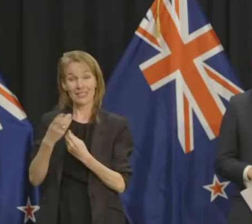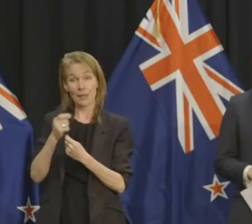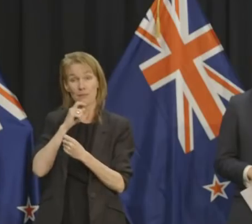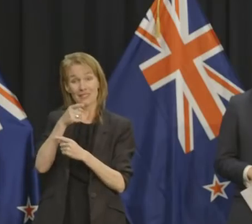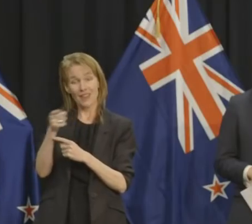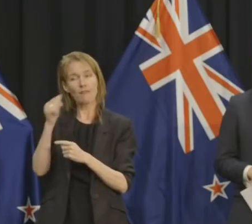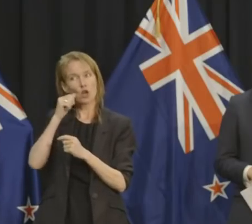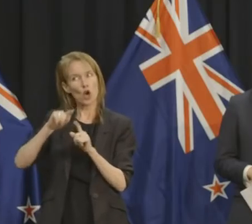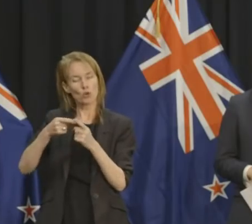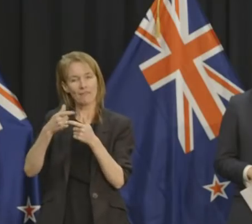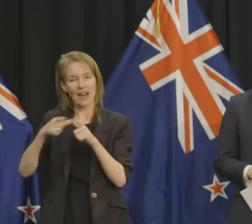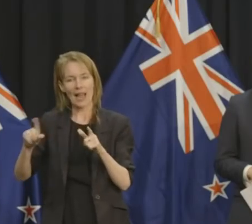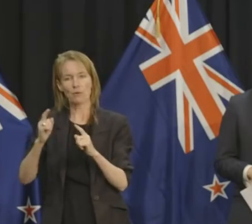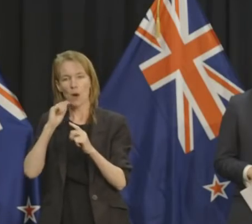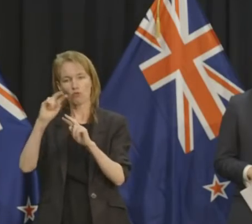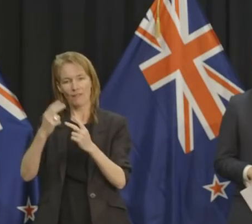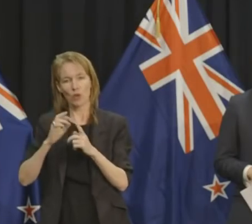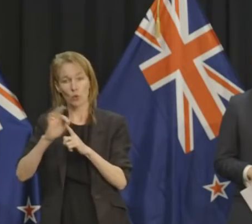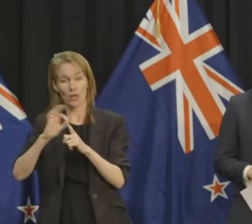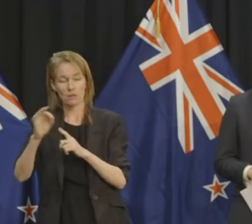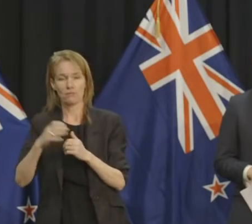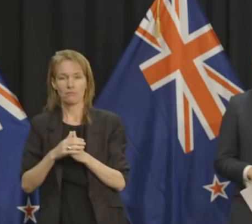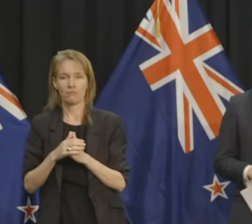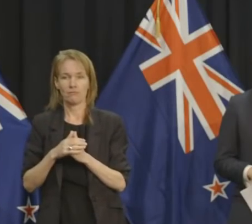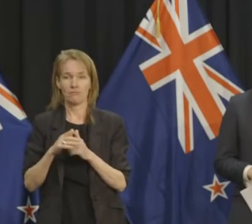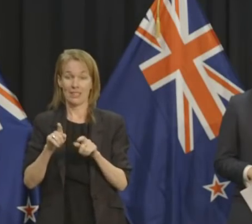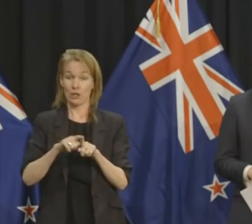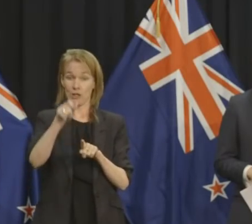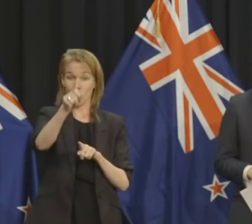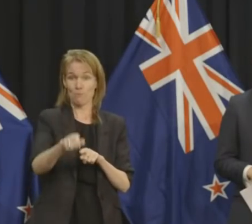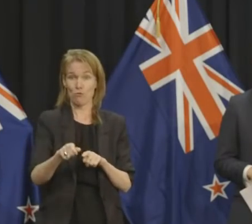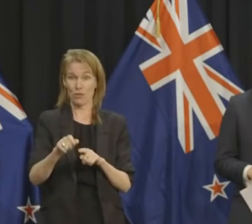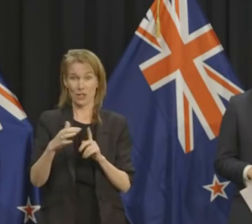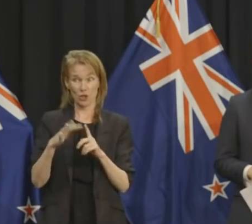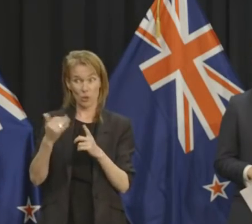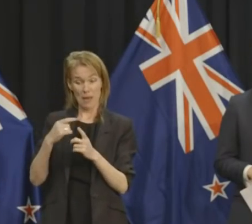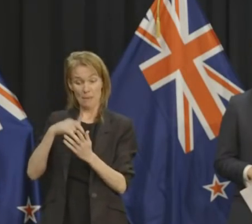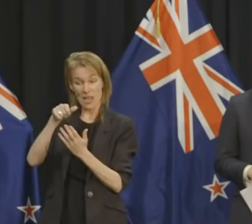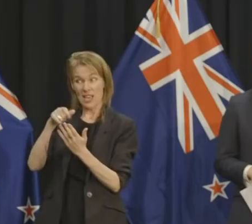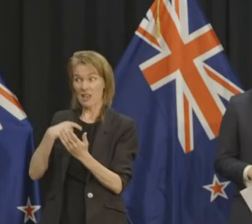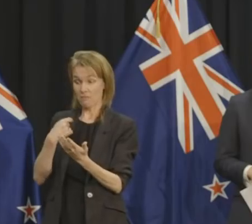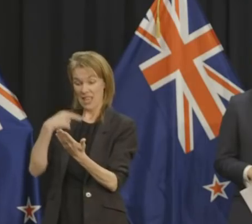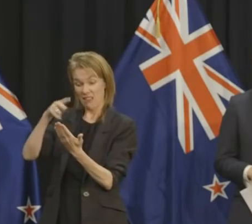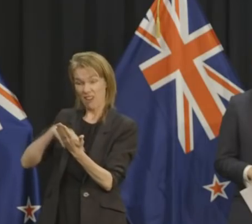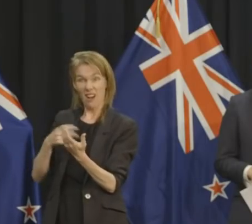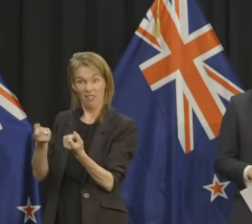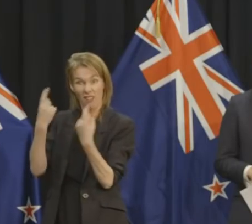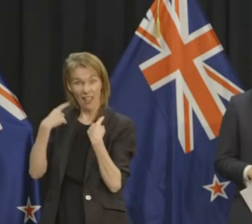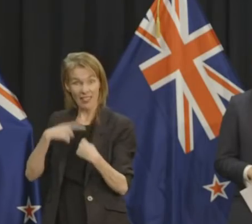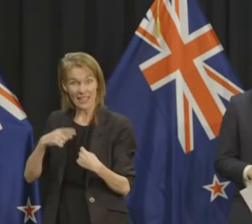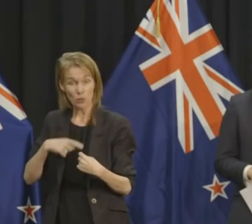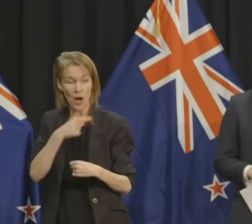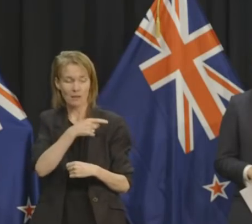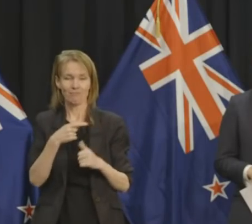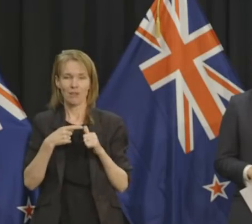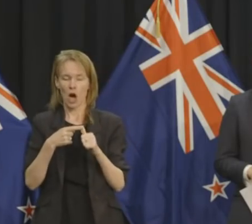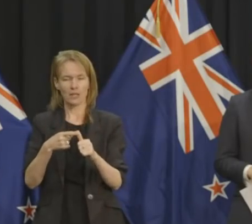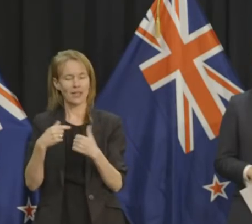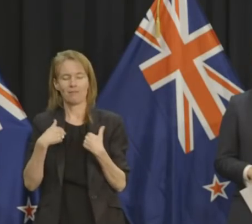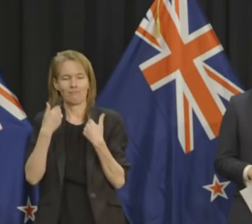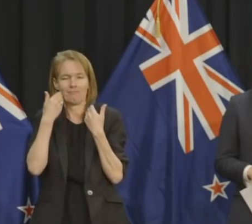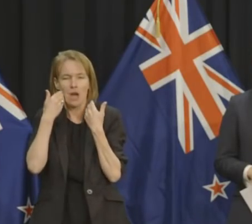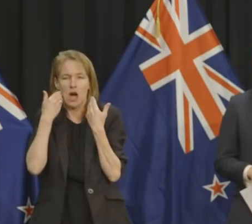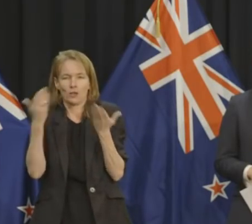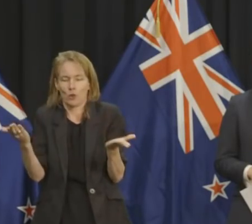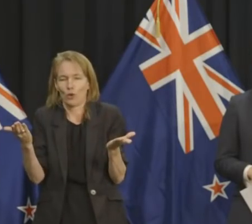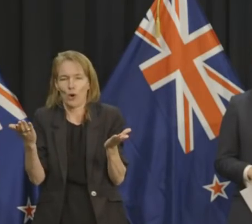forward. Might have been a misunderstanding, might not have been clear enough. I don't have any evidence to suggest it wasn't clear. Defence personnel